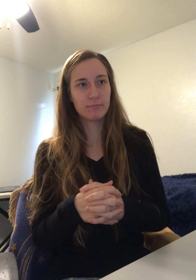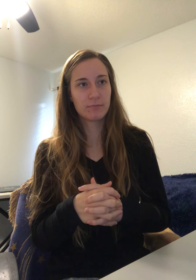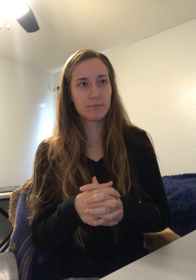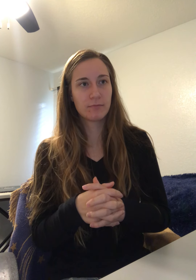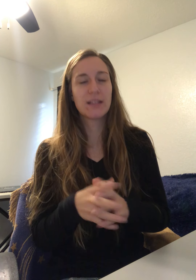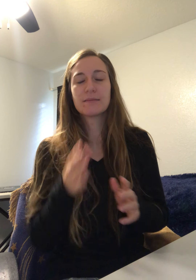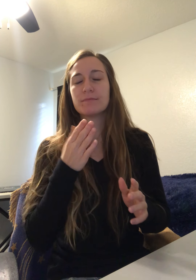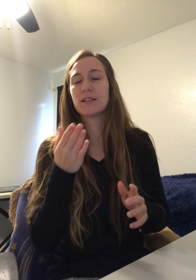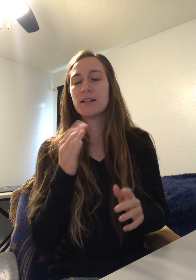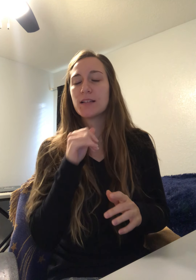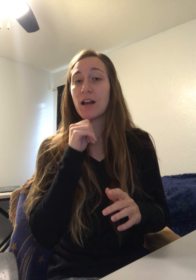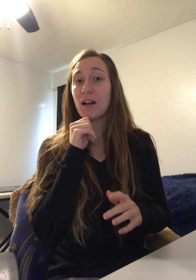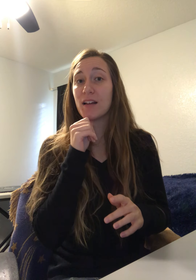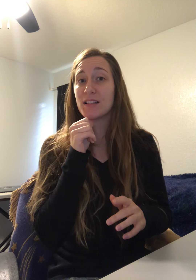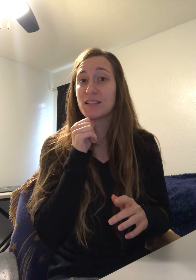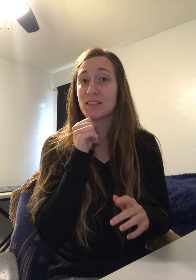cultural conversation that's happening right now,